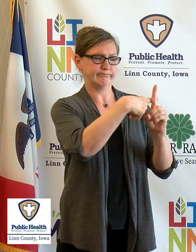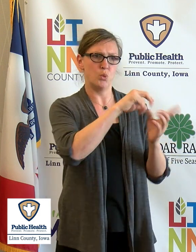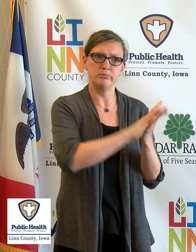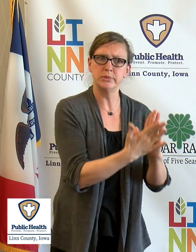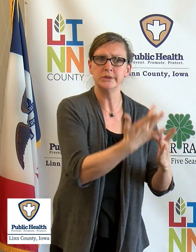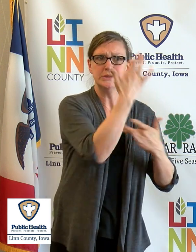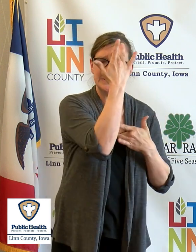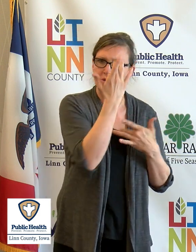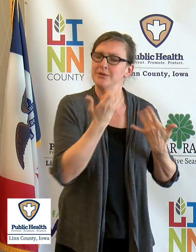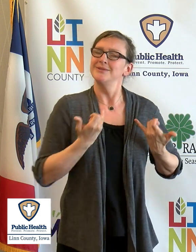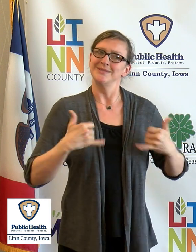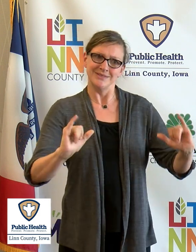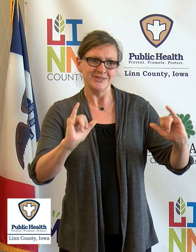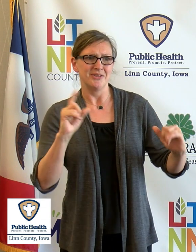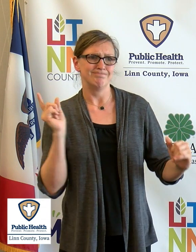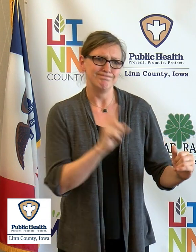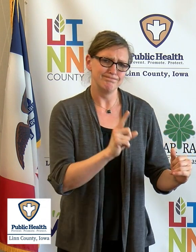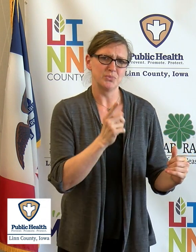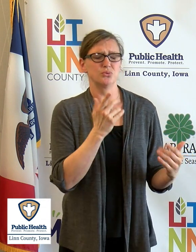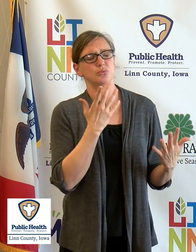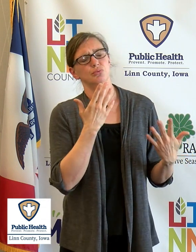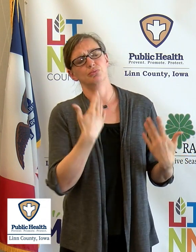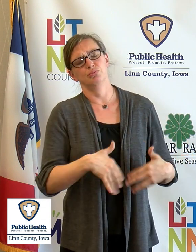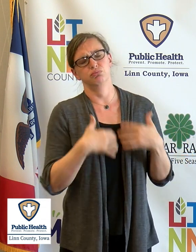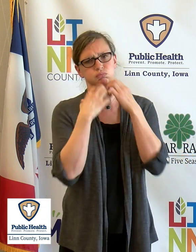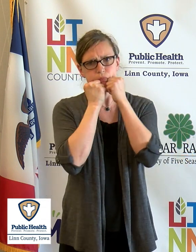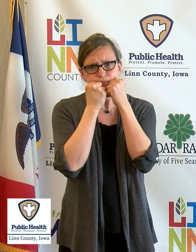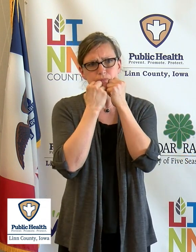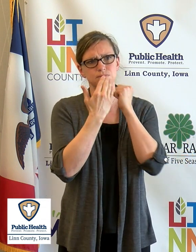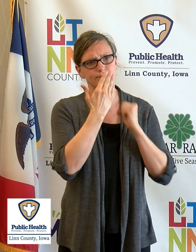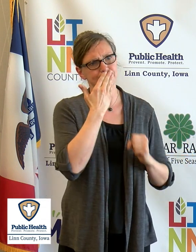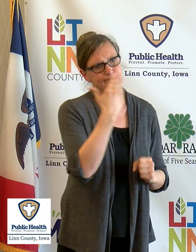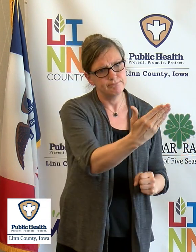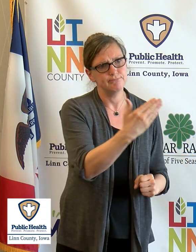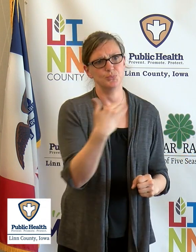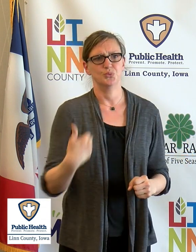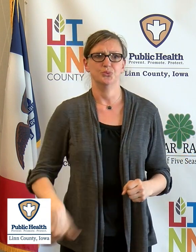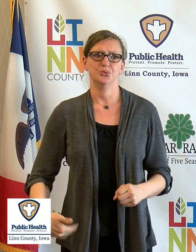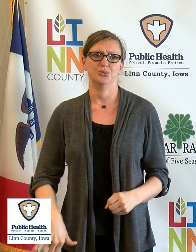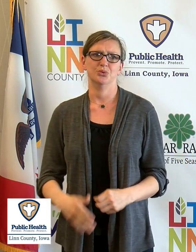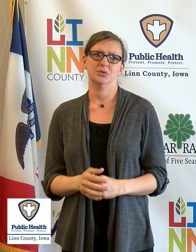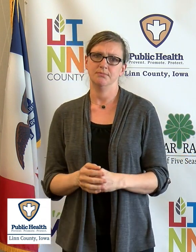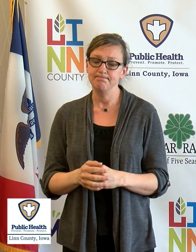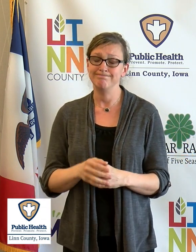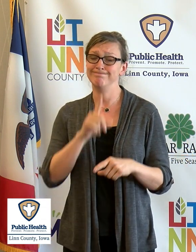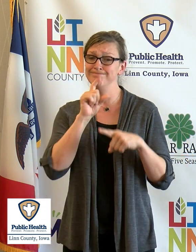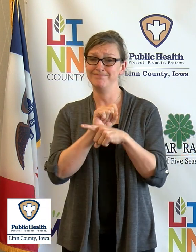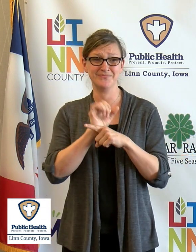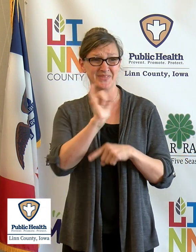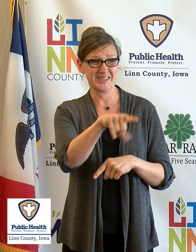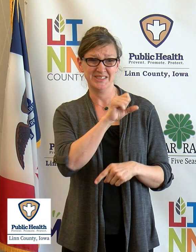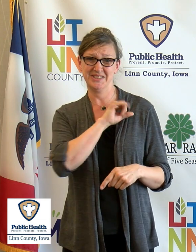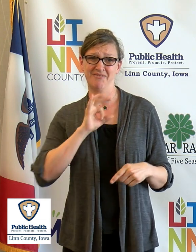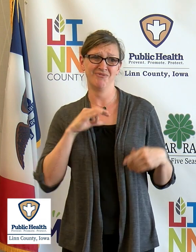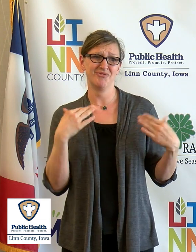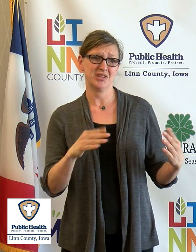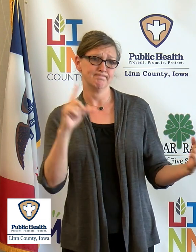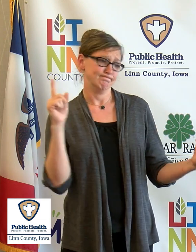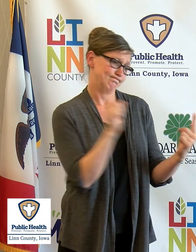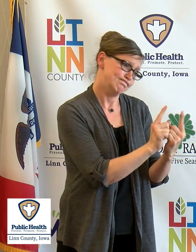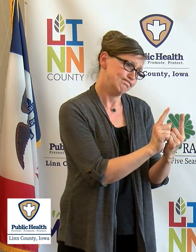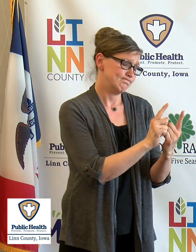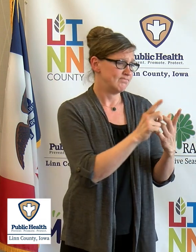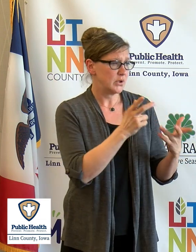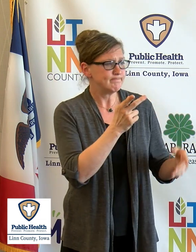and thanks. They are the ones who are providing direct care and giving hugs and comfort to our